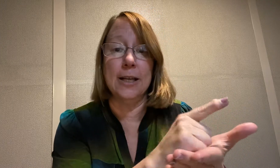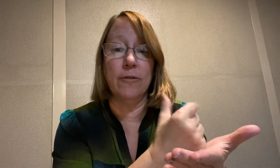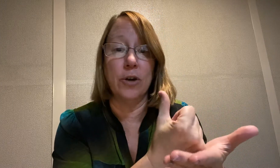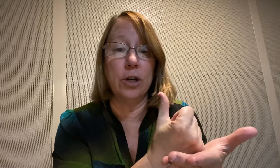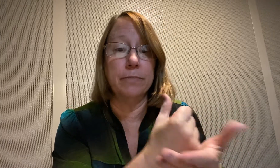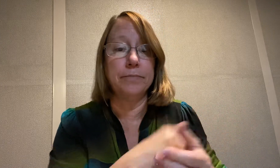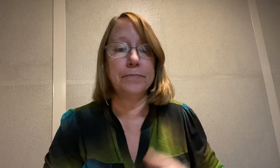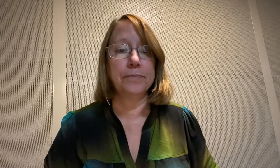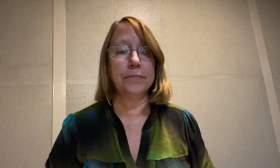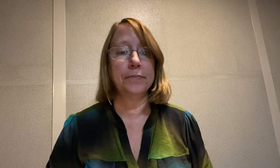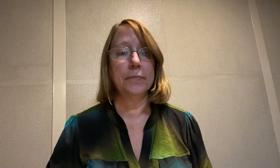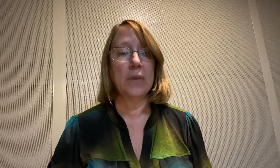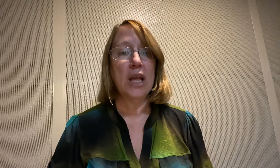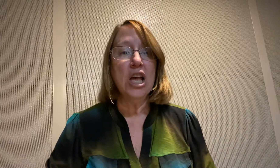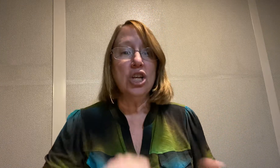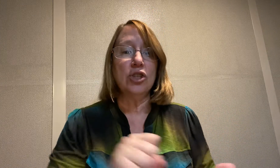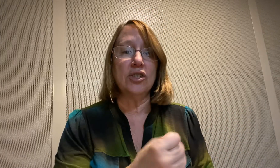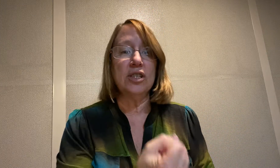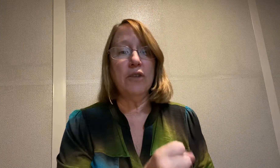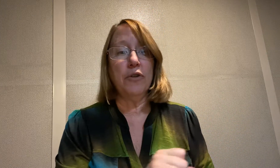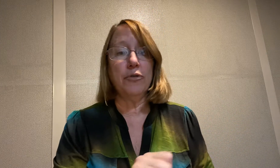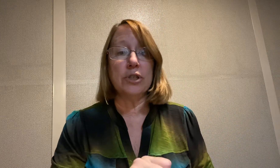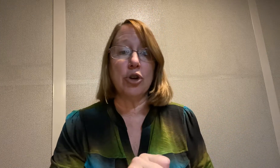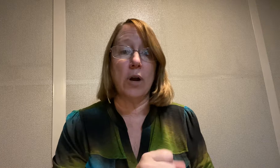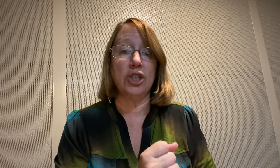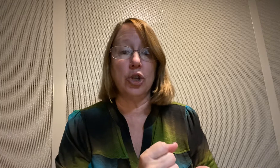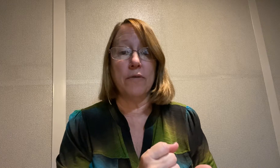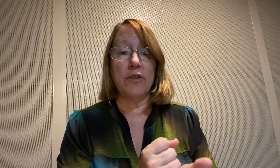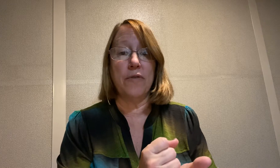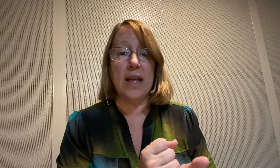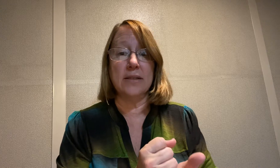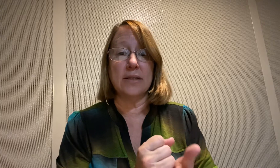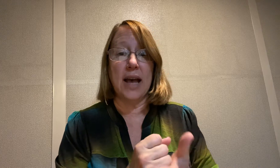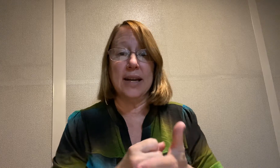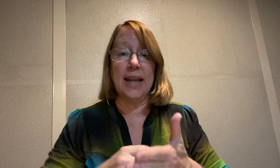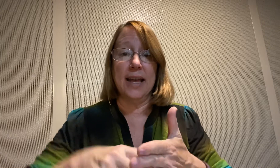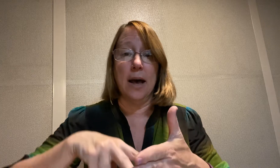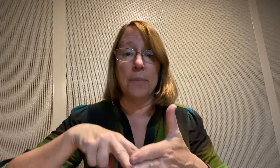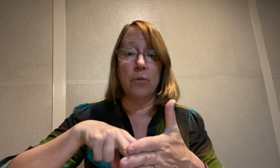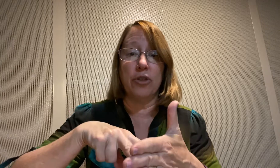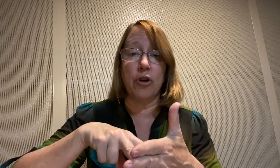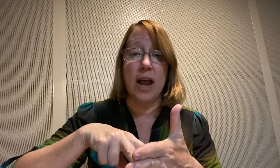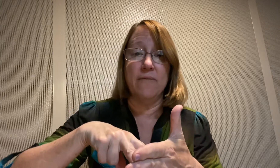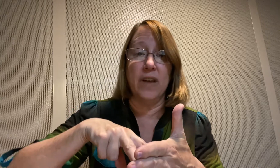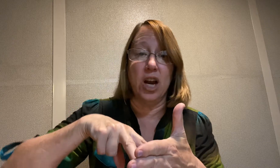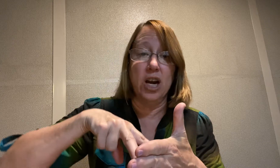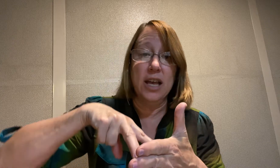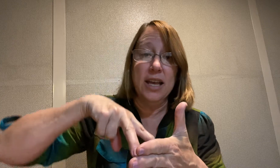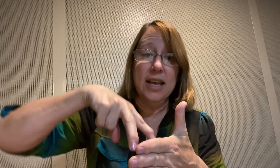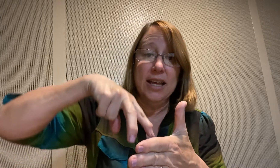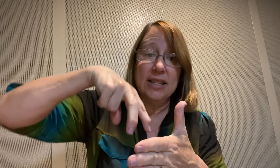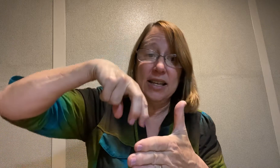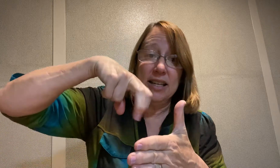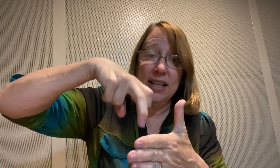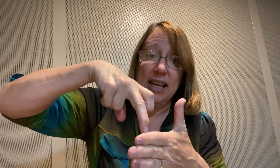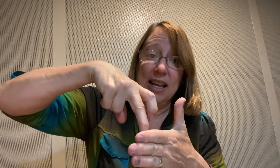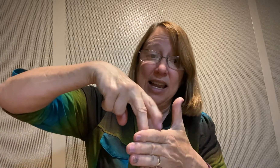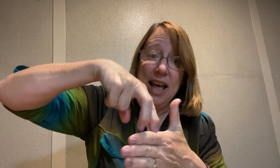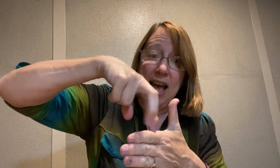Silver. So Silver threw his crutch over the fence, got a leg up, and with great vigor and skill he